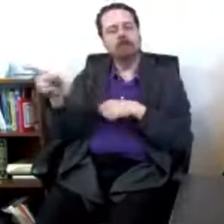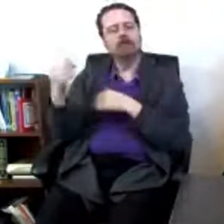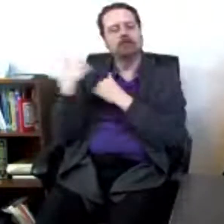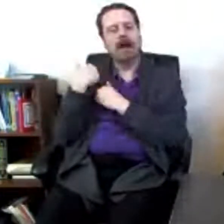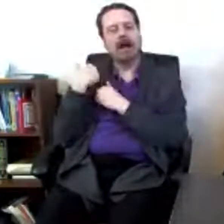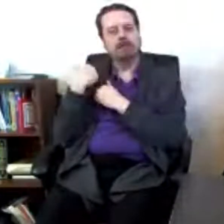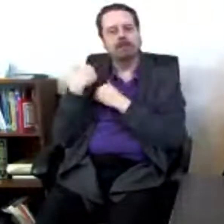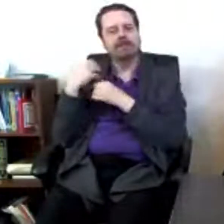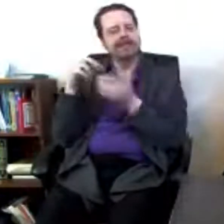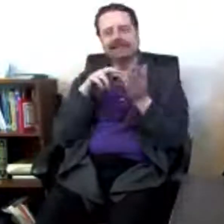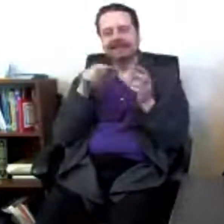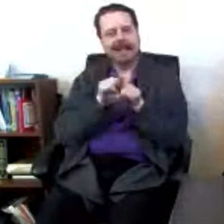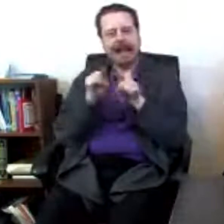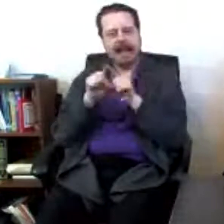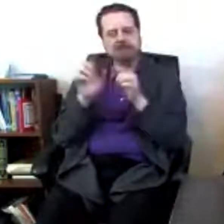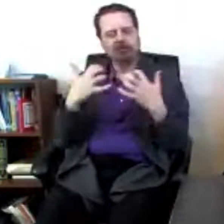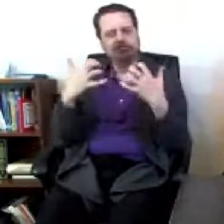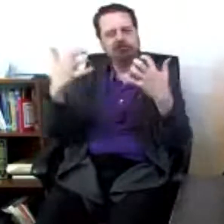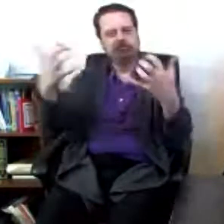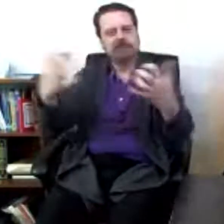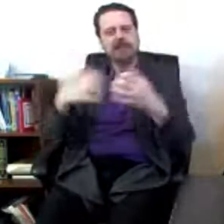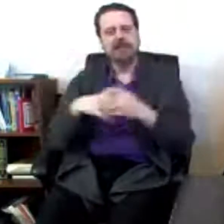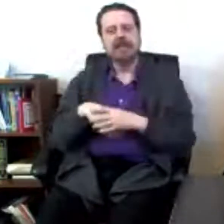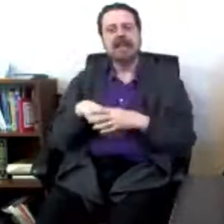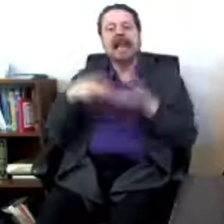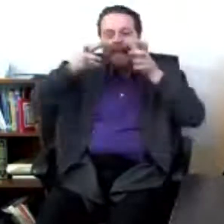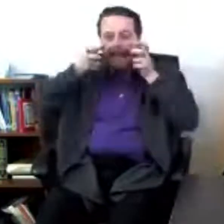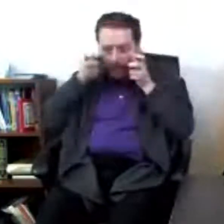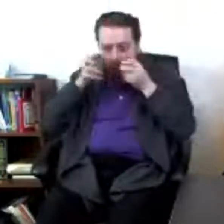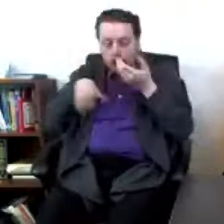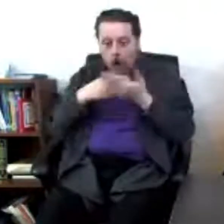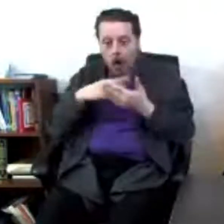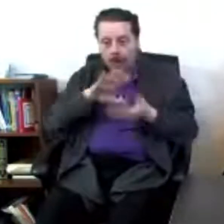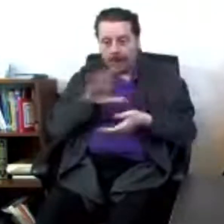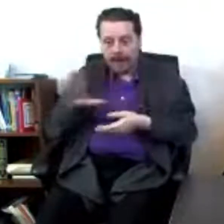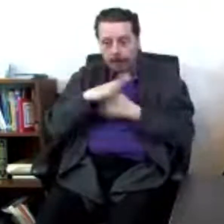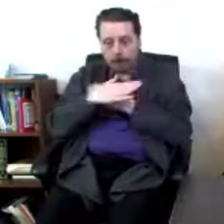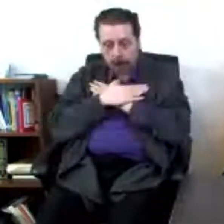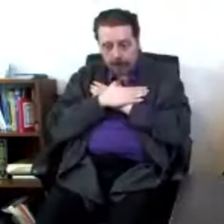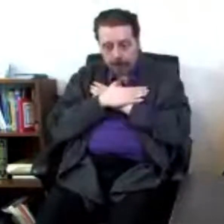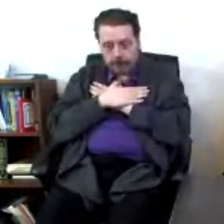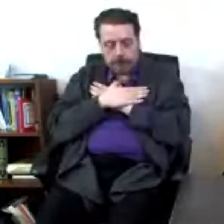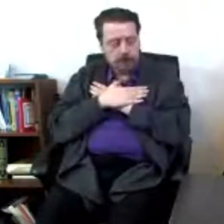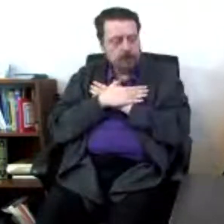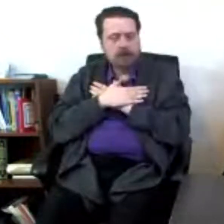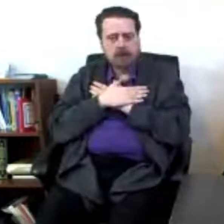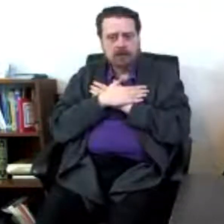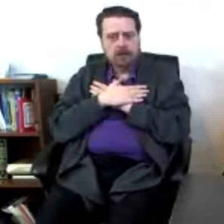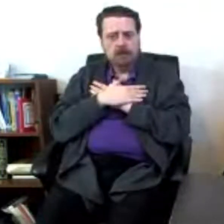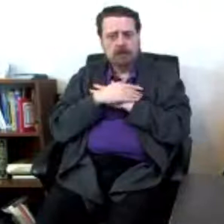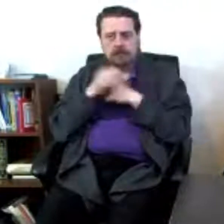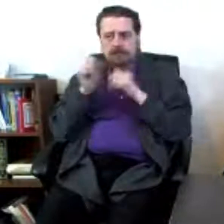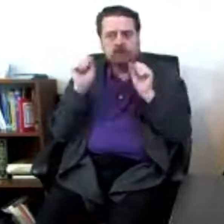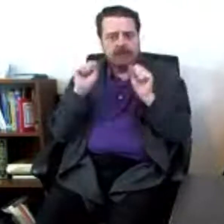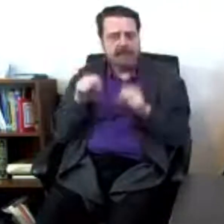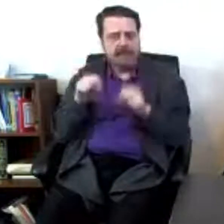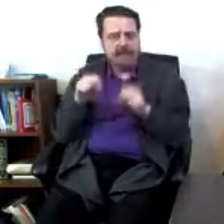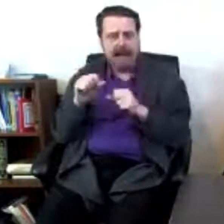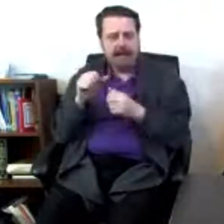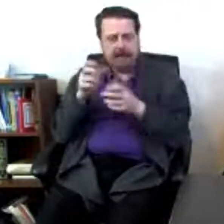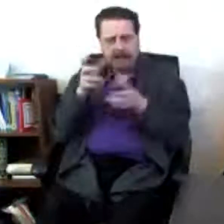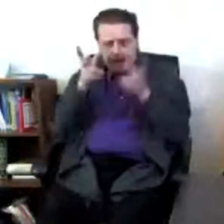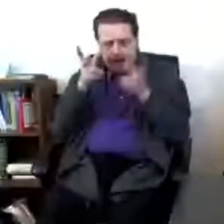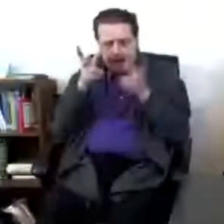Him. As He hears them all at once, He would listen to them all at once. And He